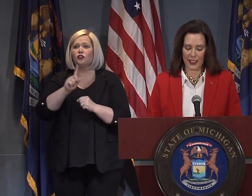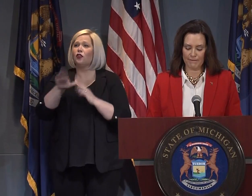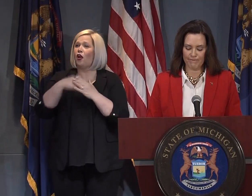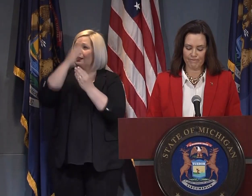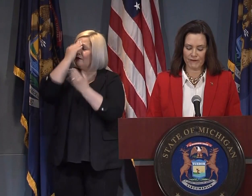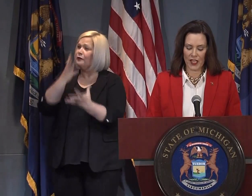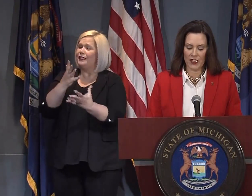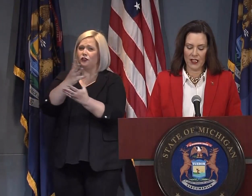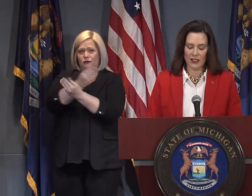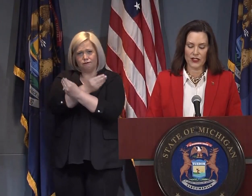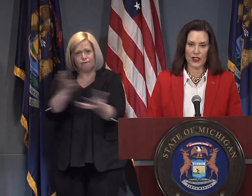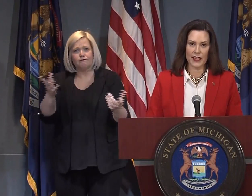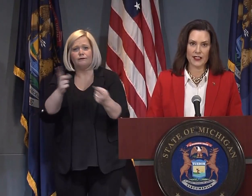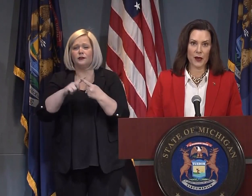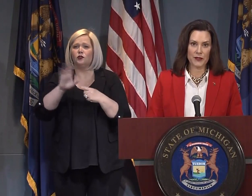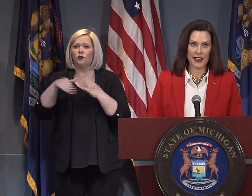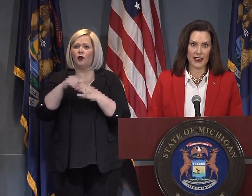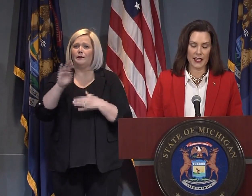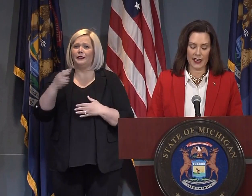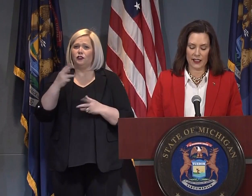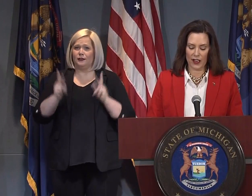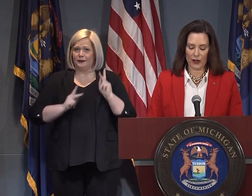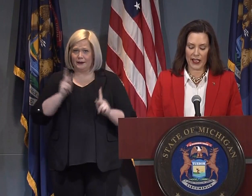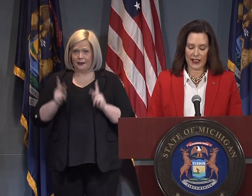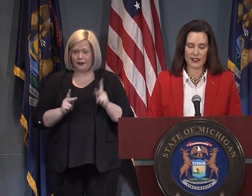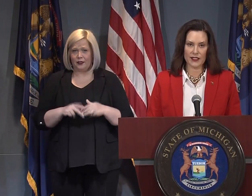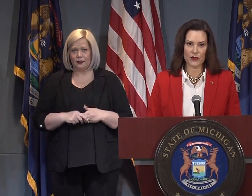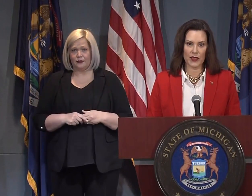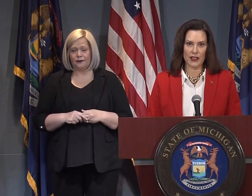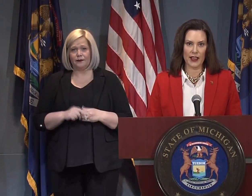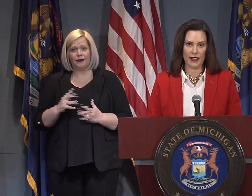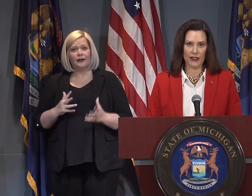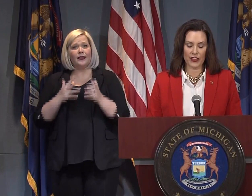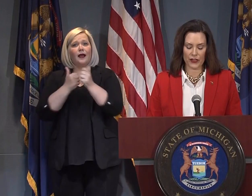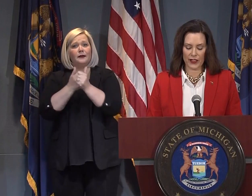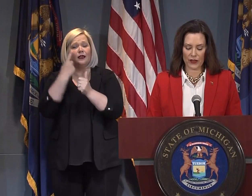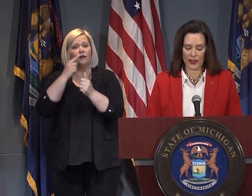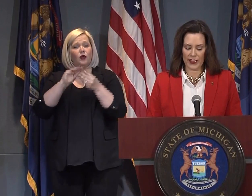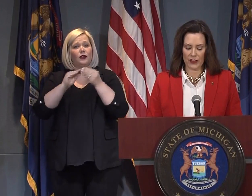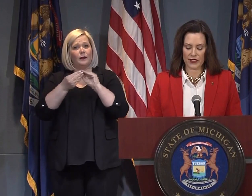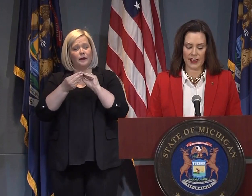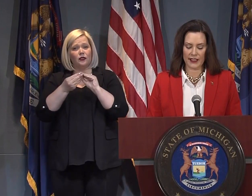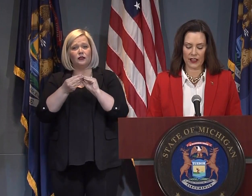that they need. Today's update on our cases, we have